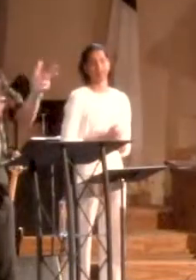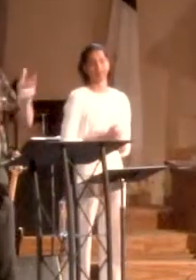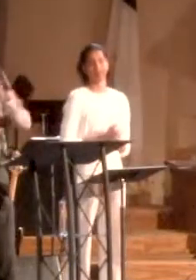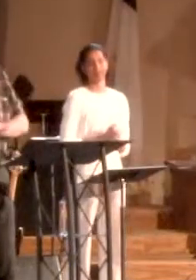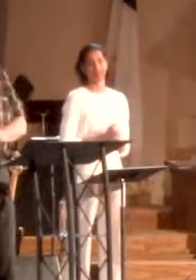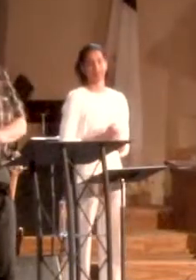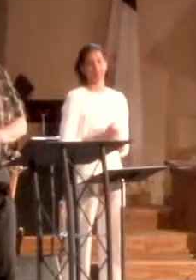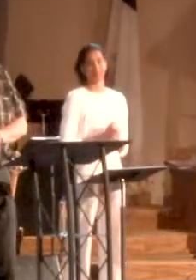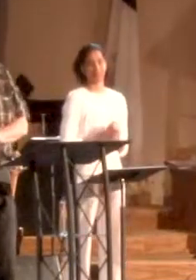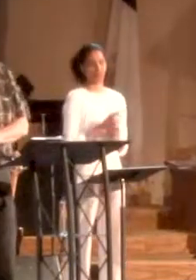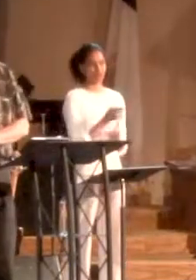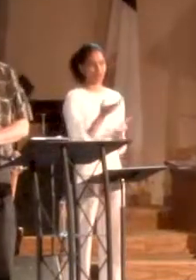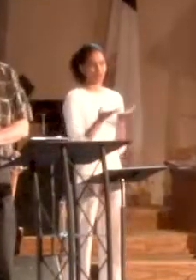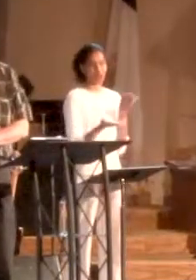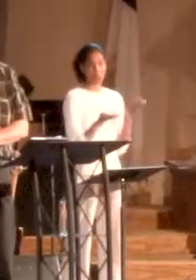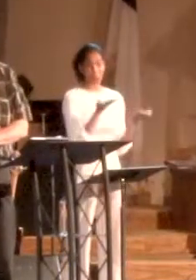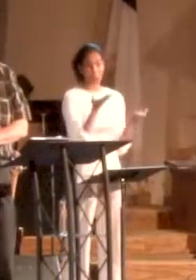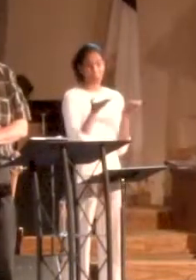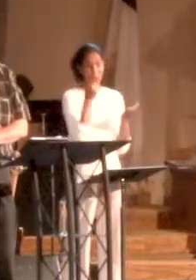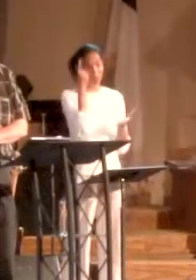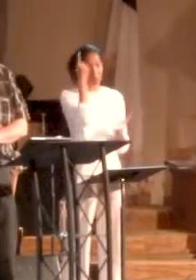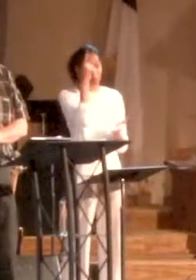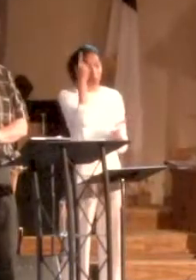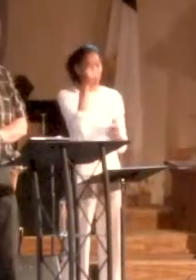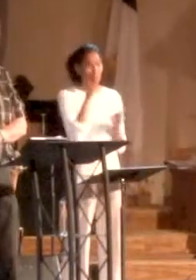You may have wondered the same thing.